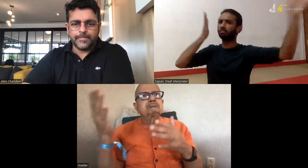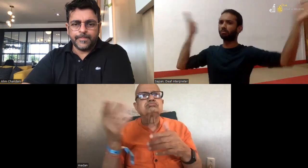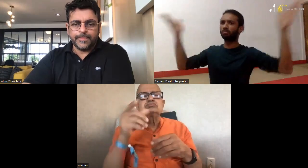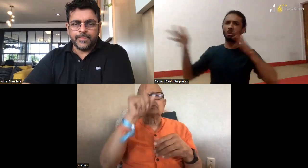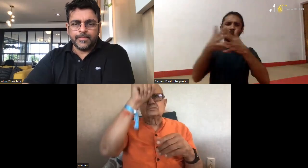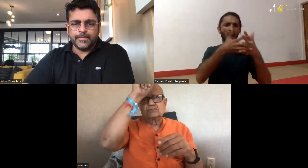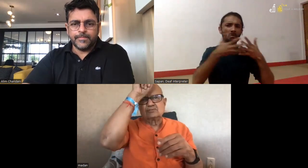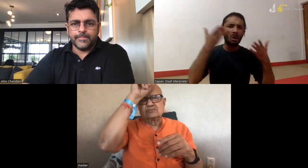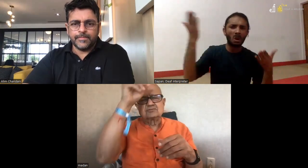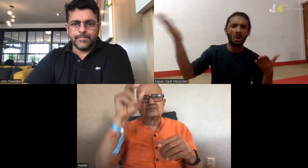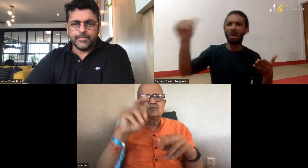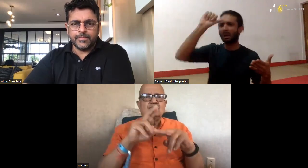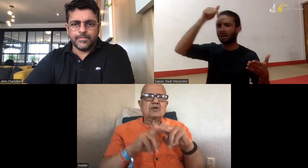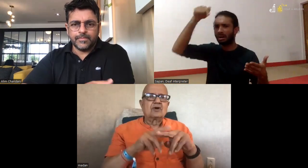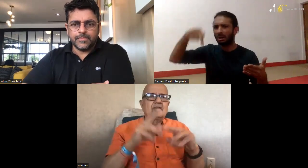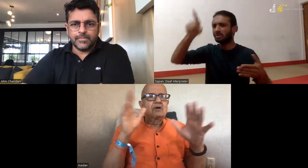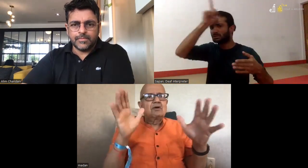COF,